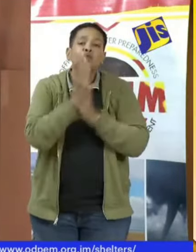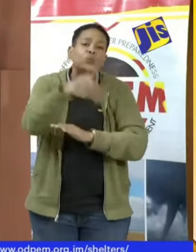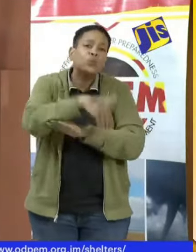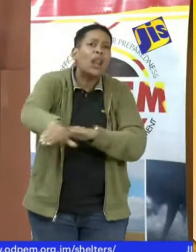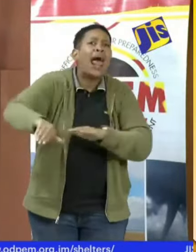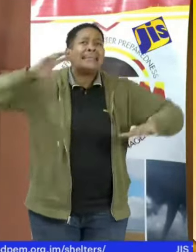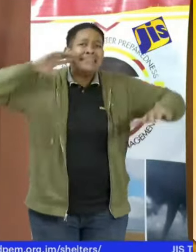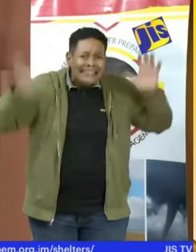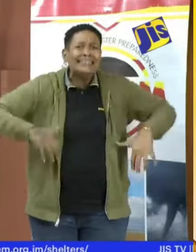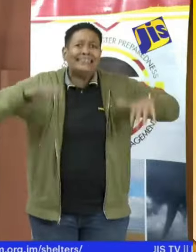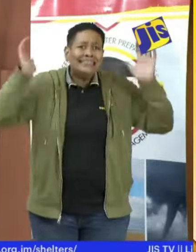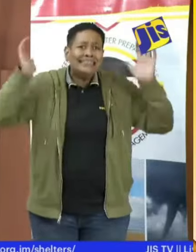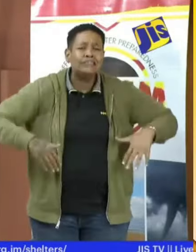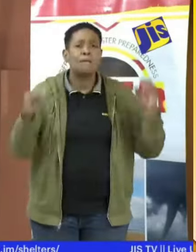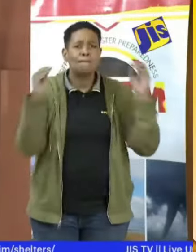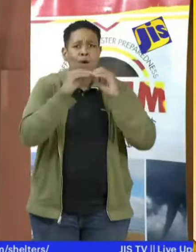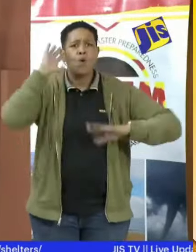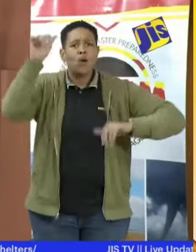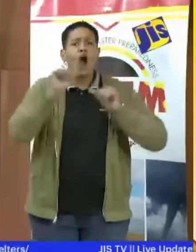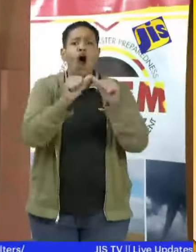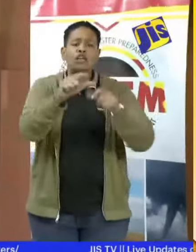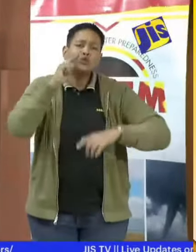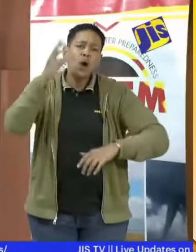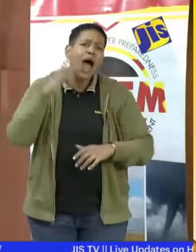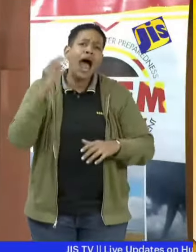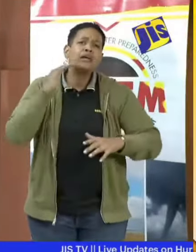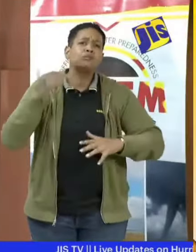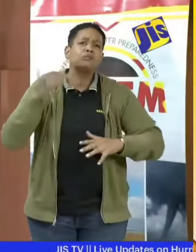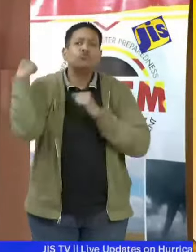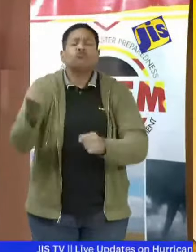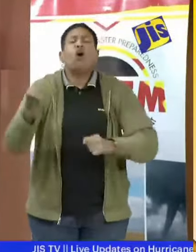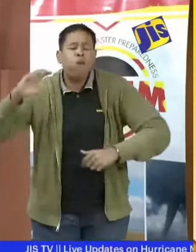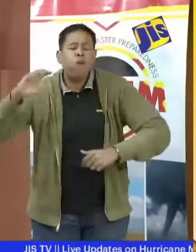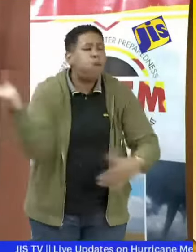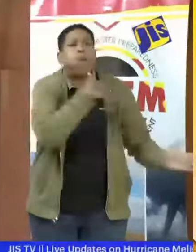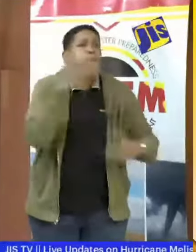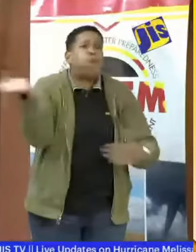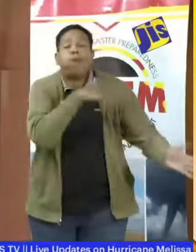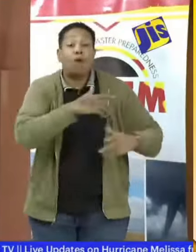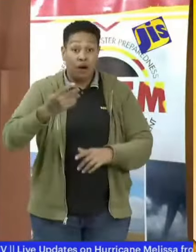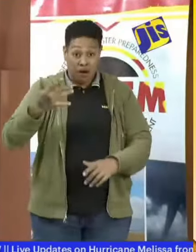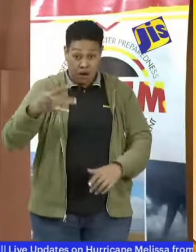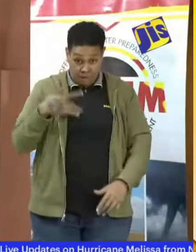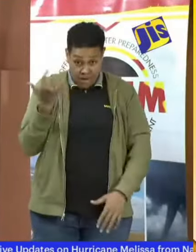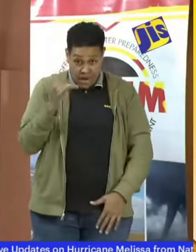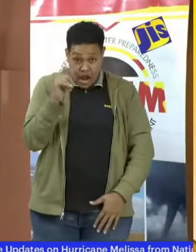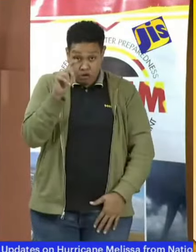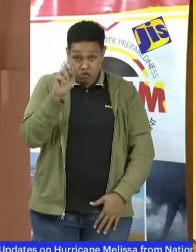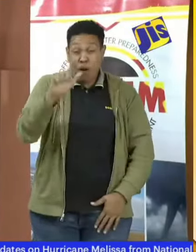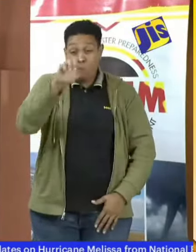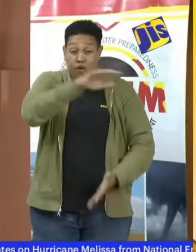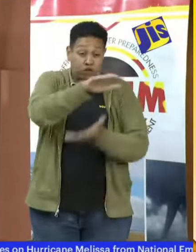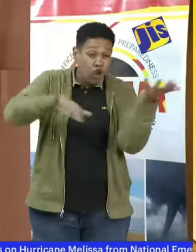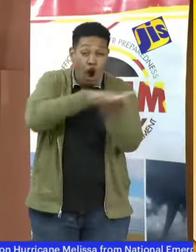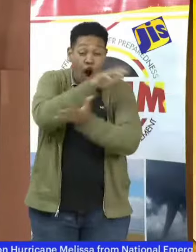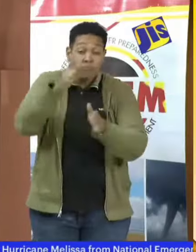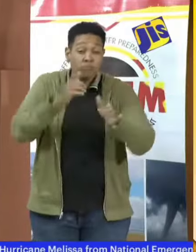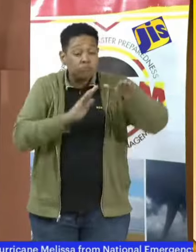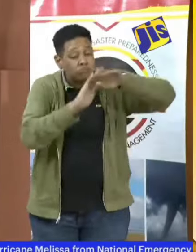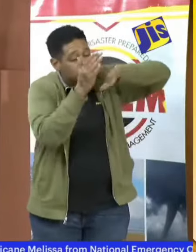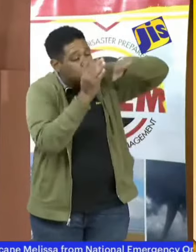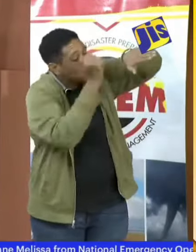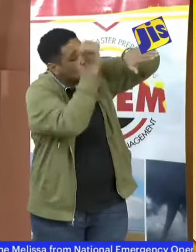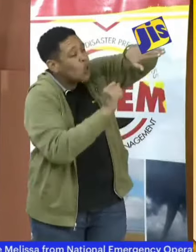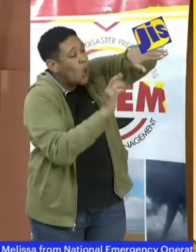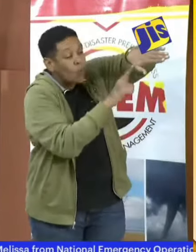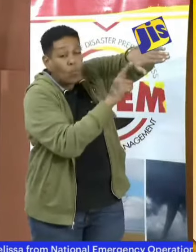tonight. We'll also be continuing to experience strong winds, tropical storm force winds moving across the country, mainly over southern